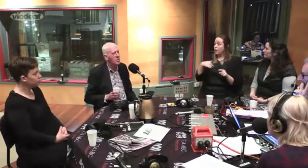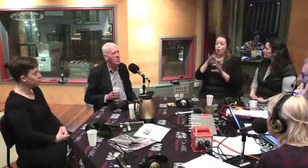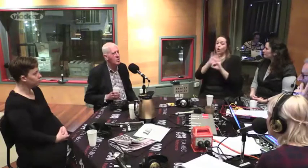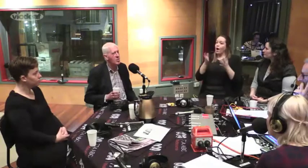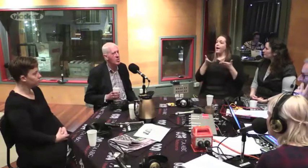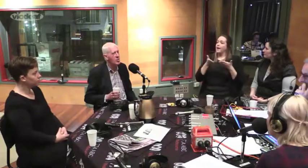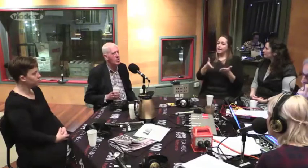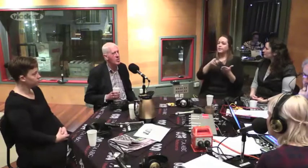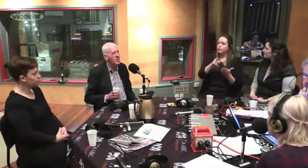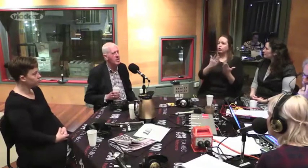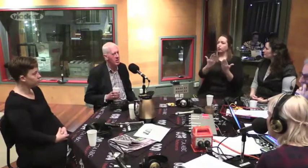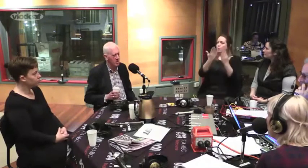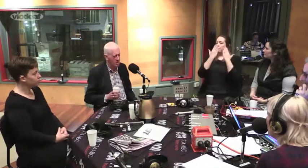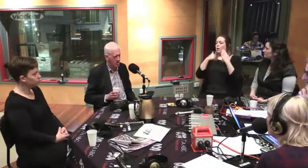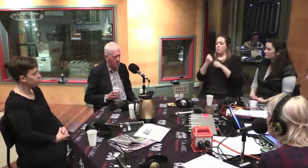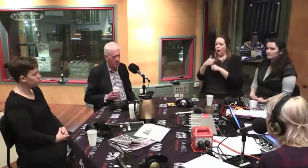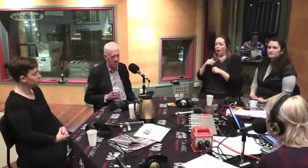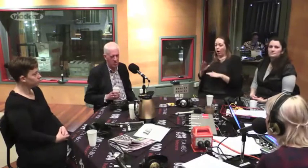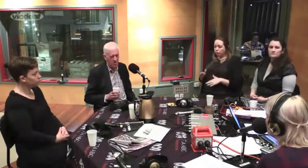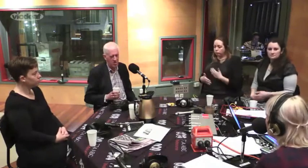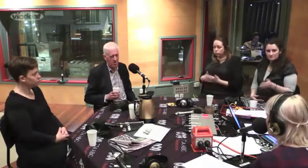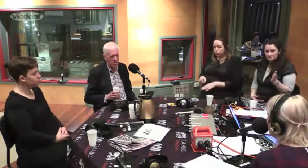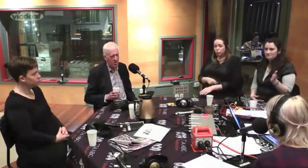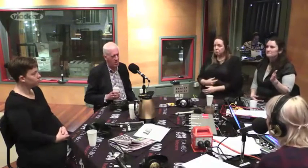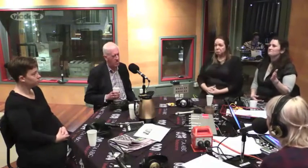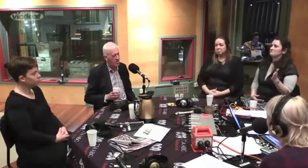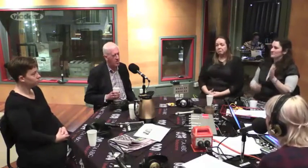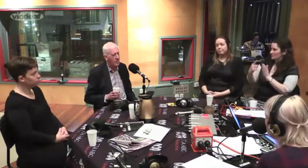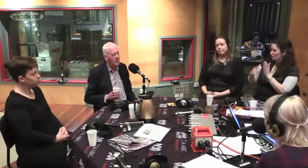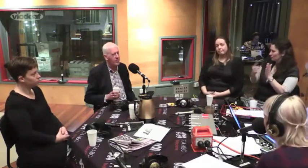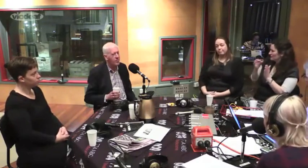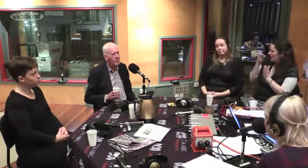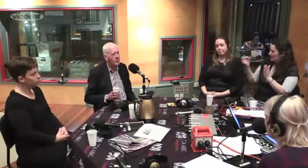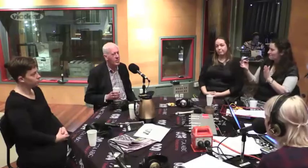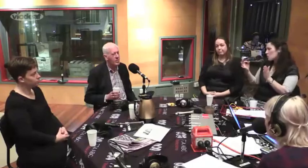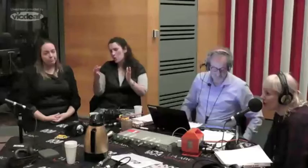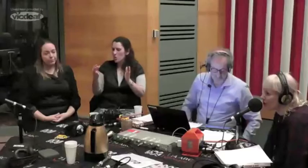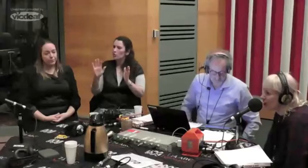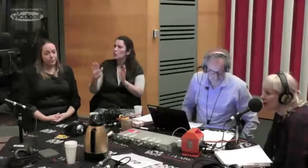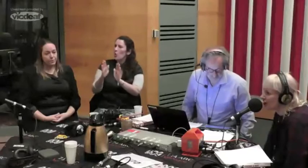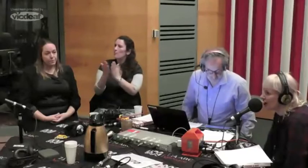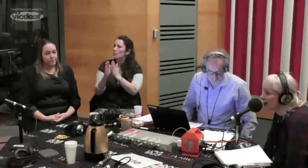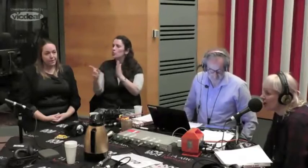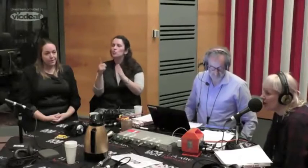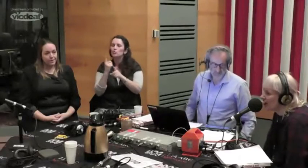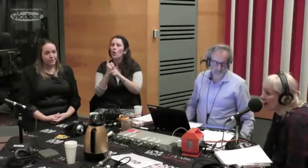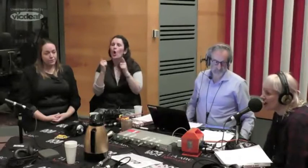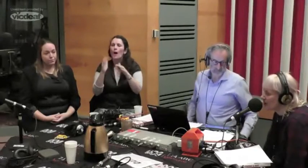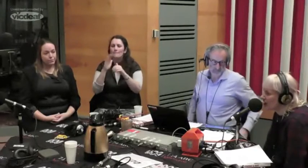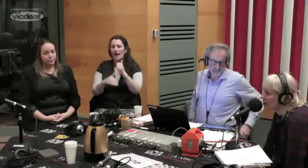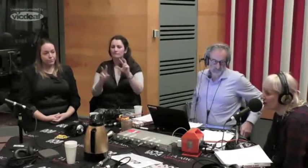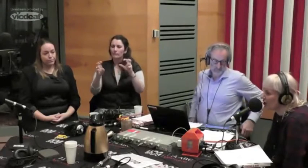them stop me or slow me down. And then the interesting thing you talk about in the book, and you speak about a lot, is that soft discrimination,